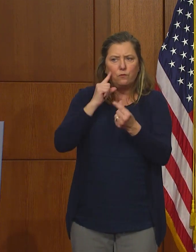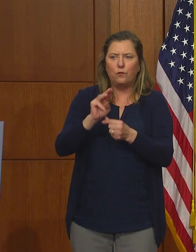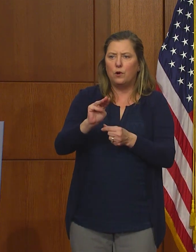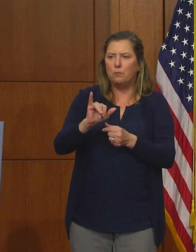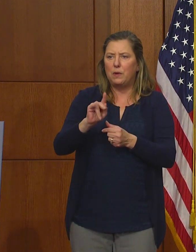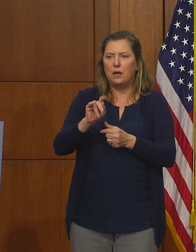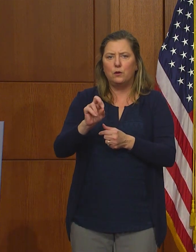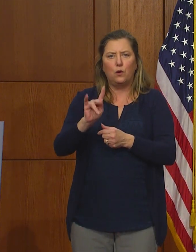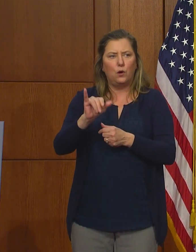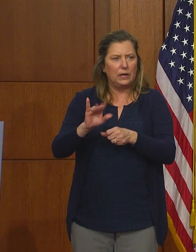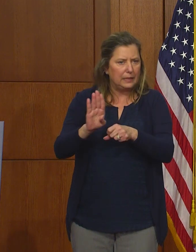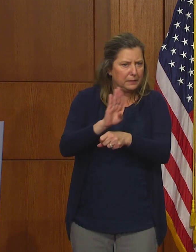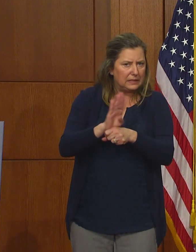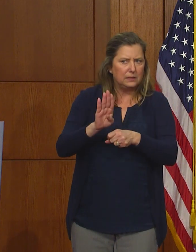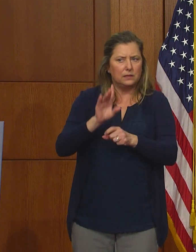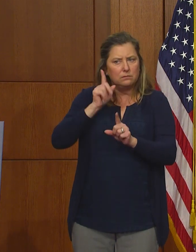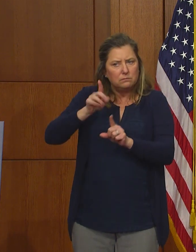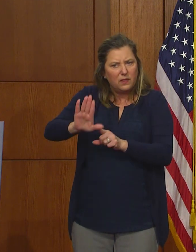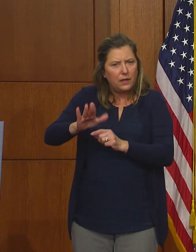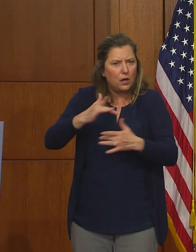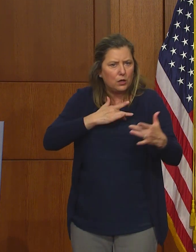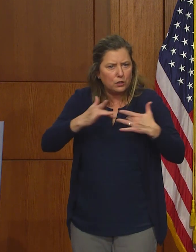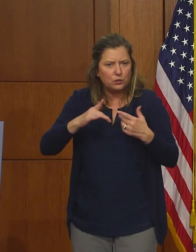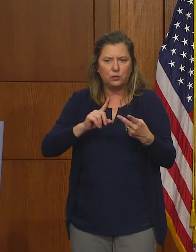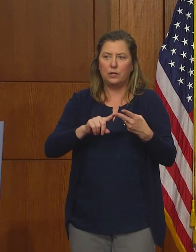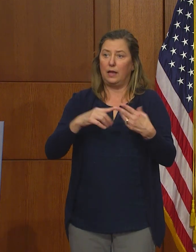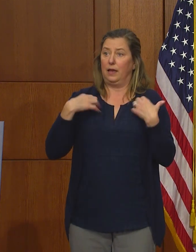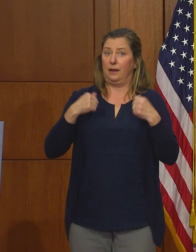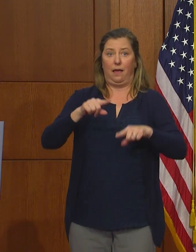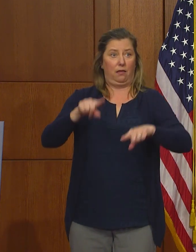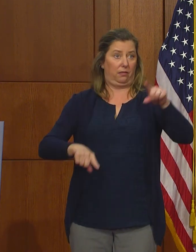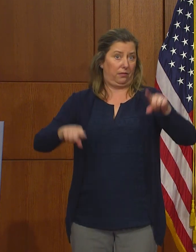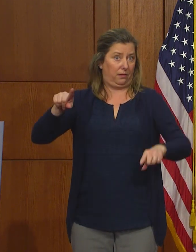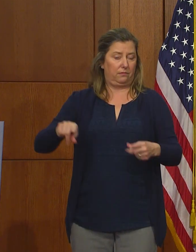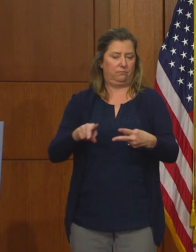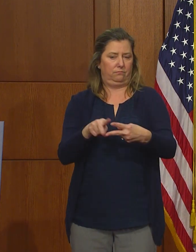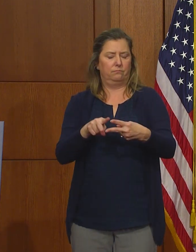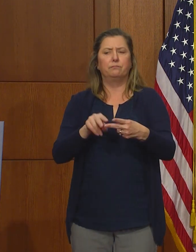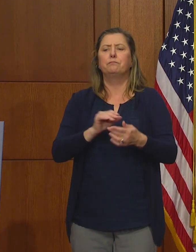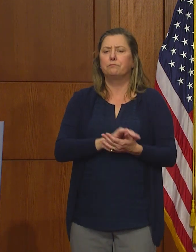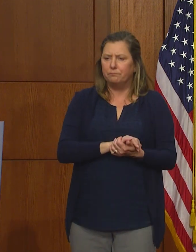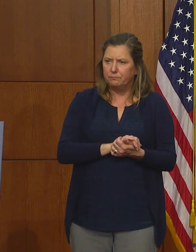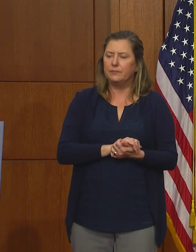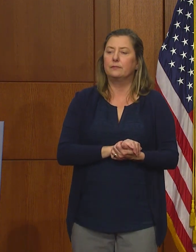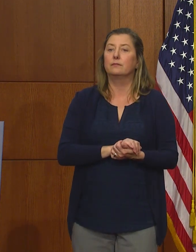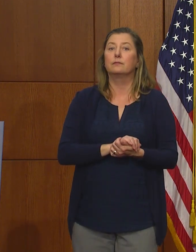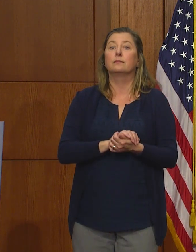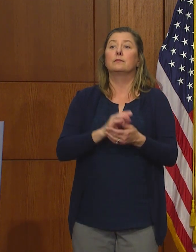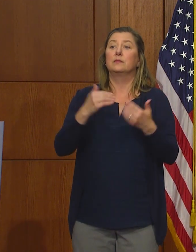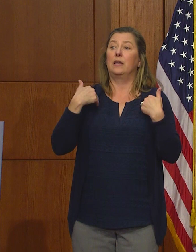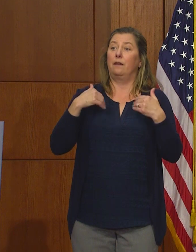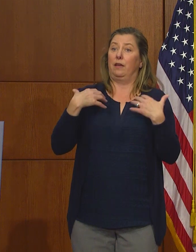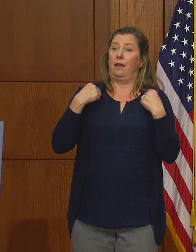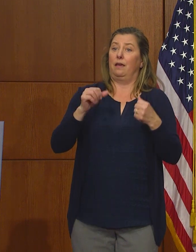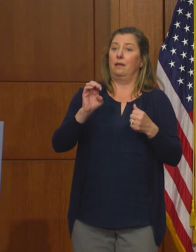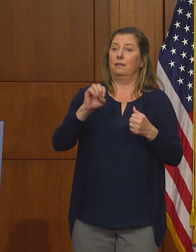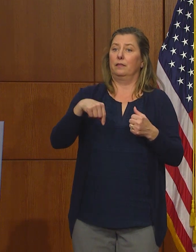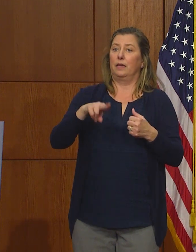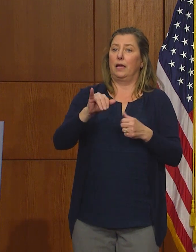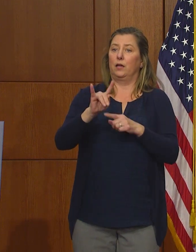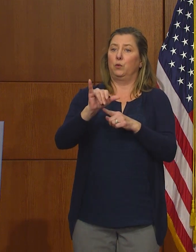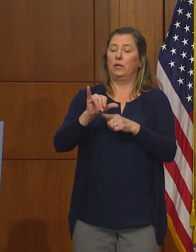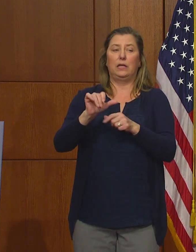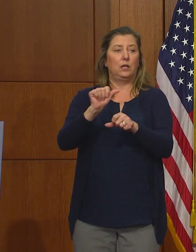that minority businesses may have, and then also the health disparities? So what I will share is that there is a health equity work group. This group